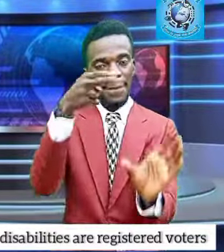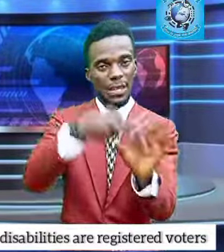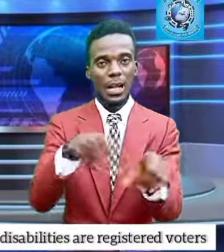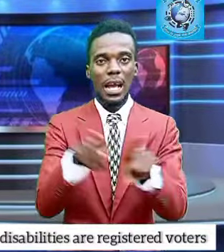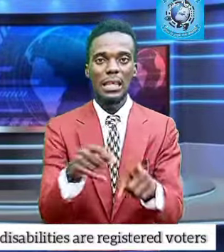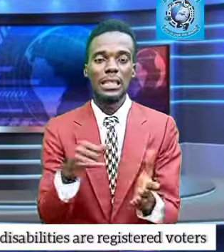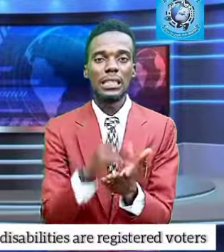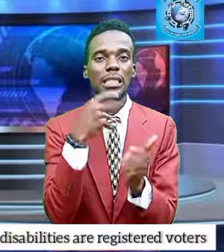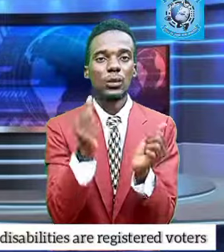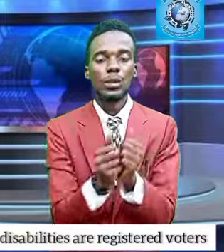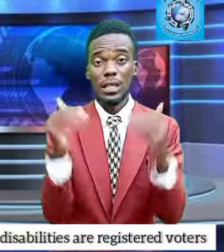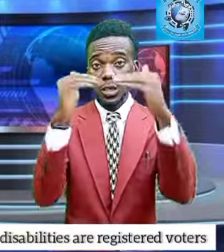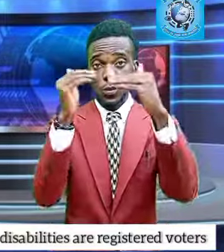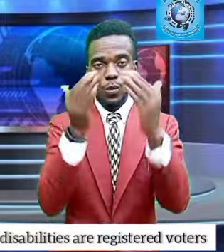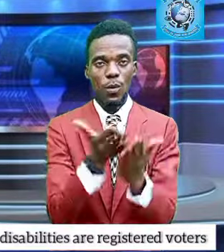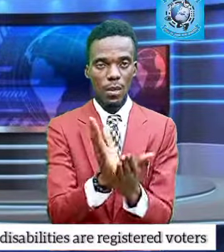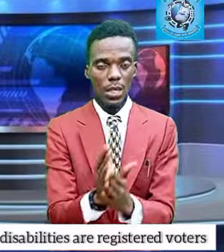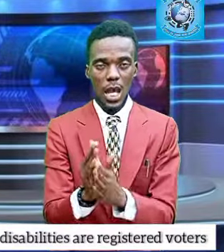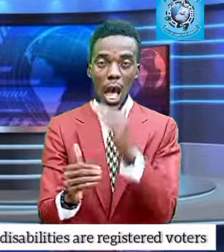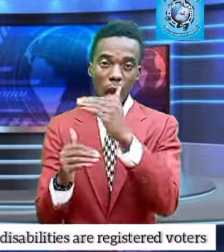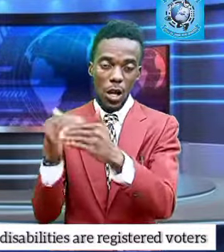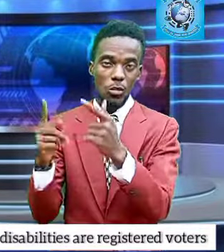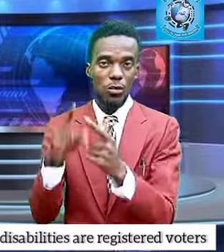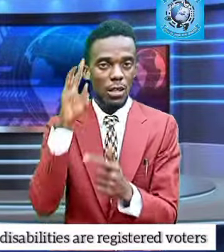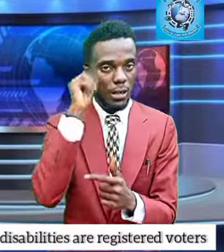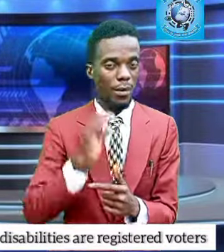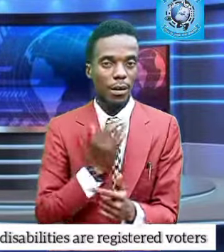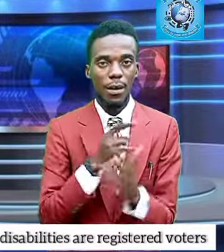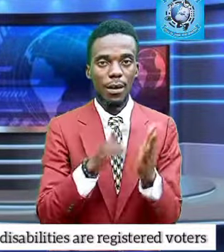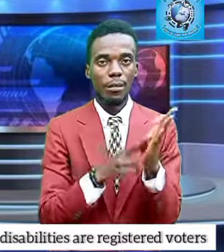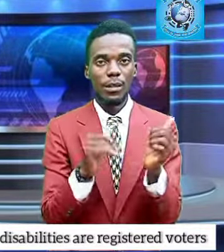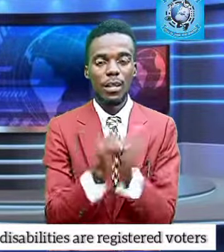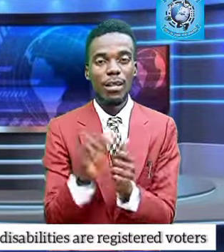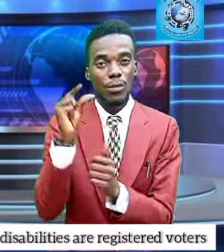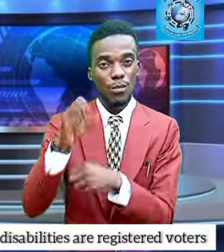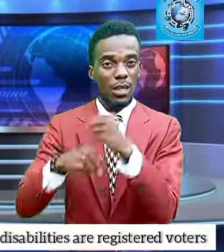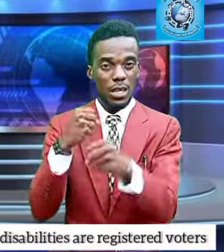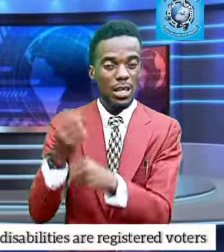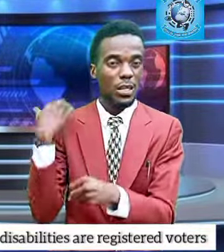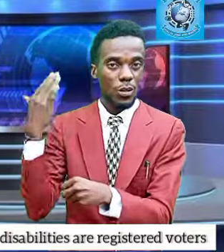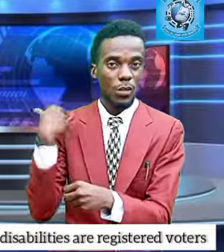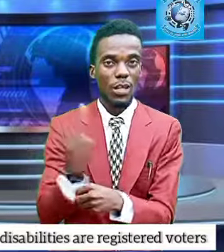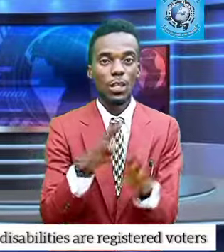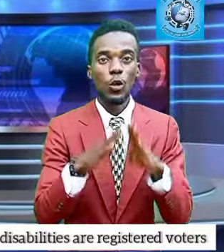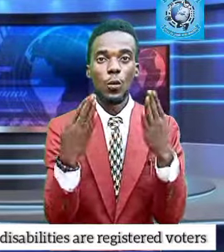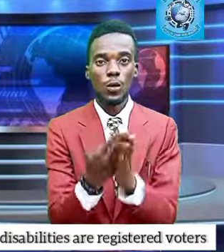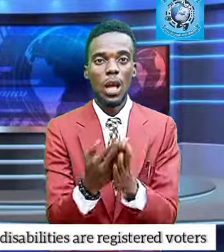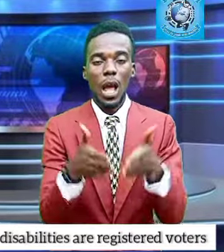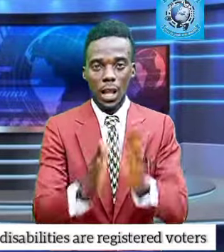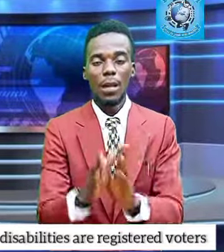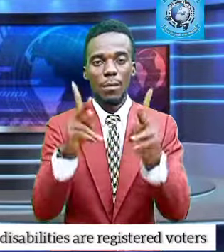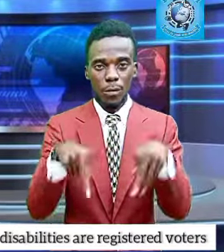equal rights. According to him, I report that a few years ago, the Commission accredited people with disabilities